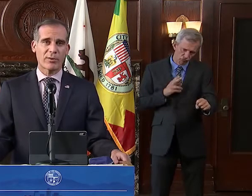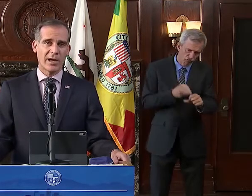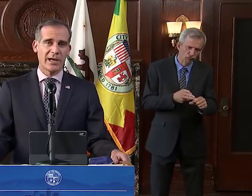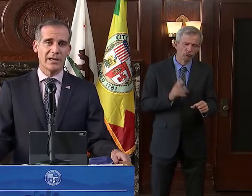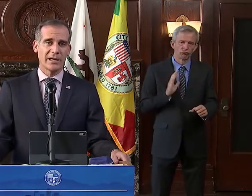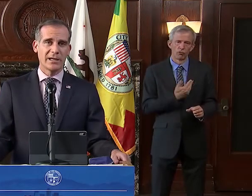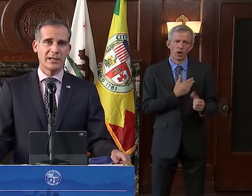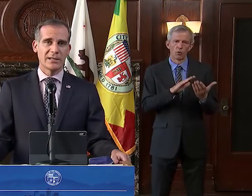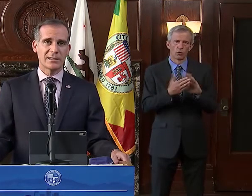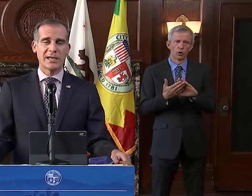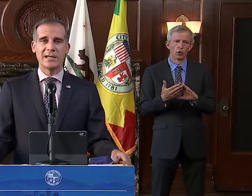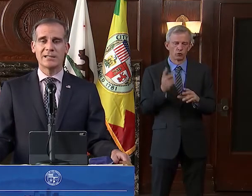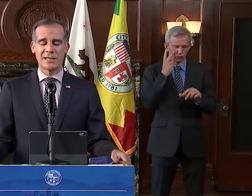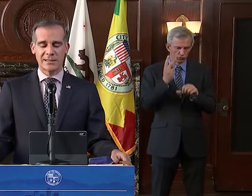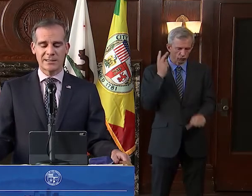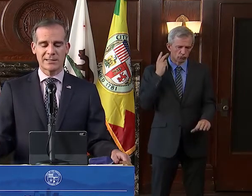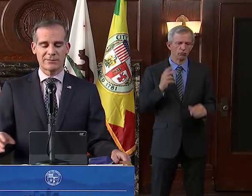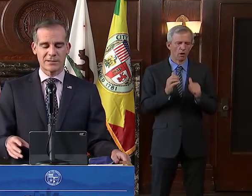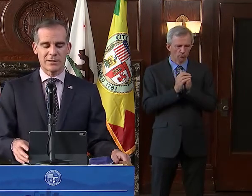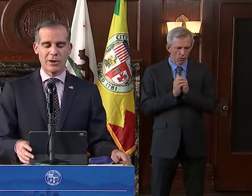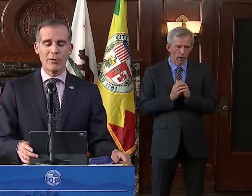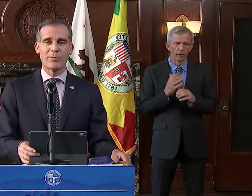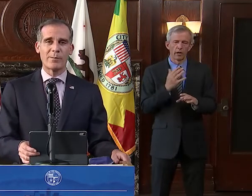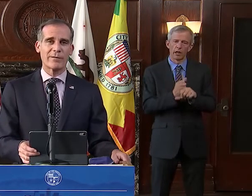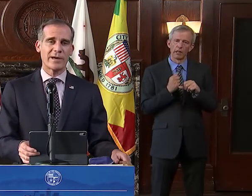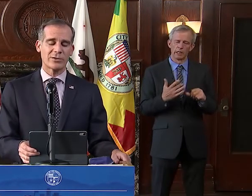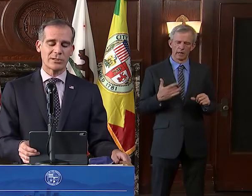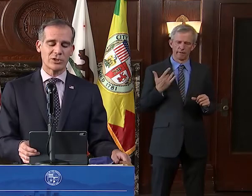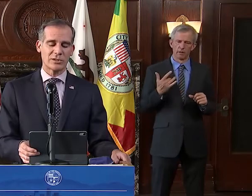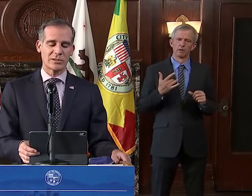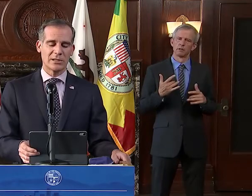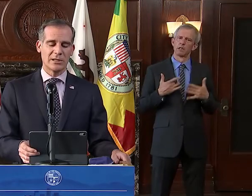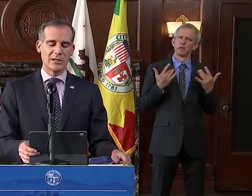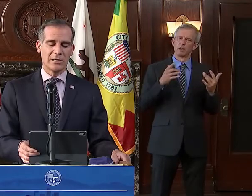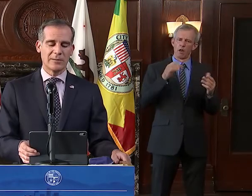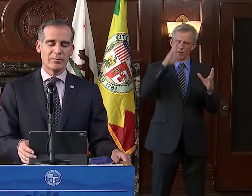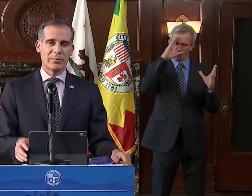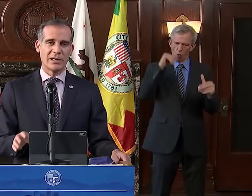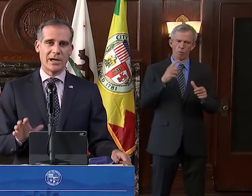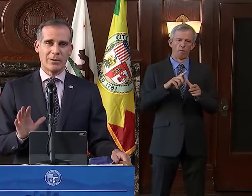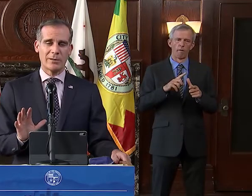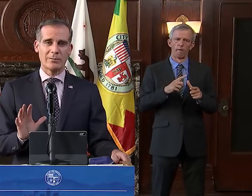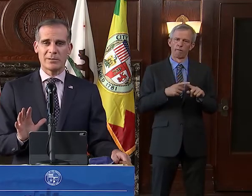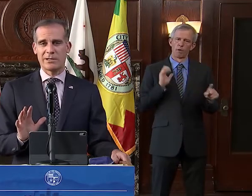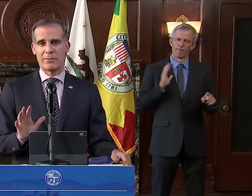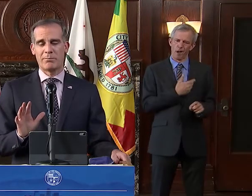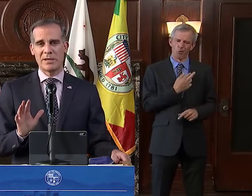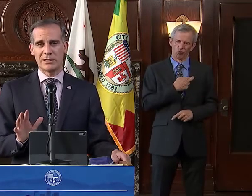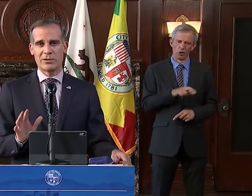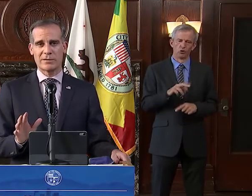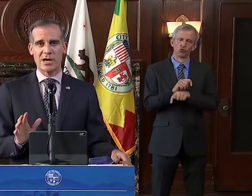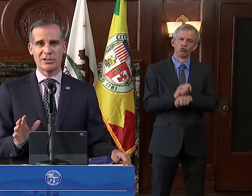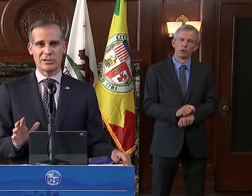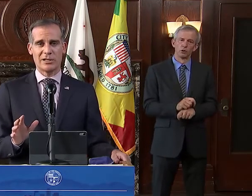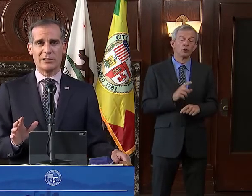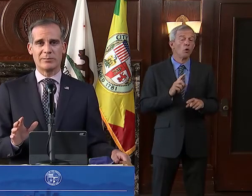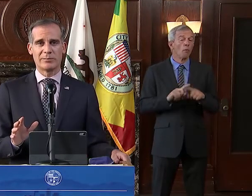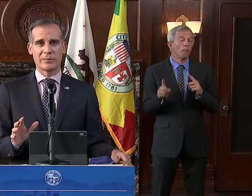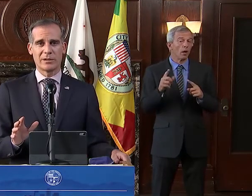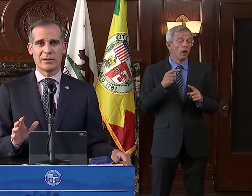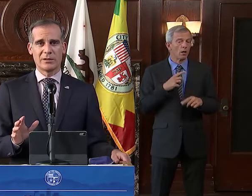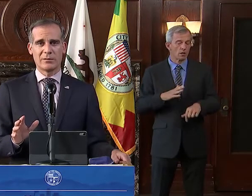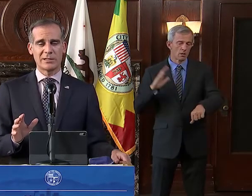and to pray, to gain a sense of hope from our faith traditions. But I want to give a big note of caution